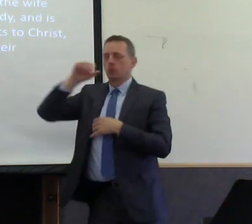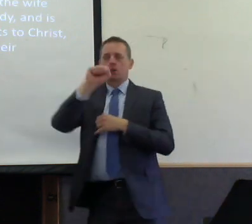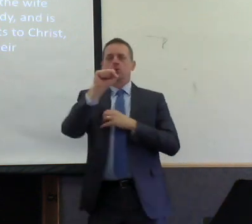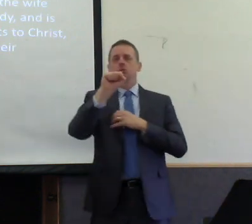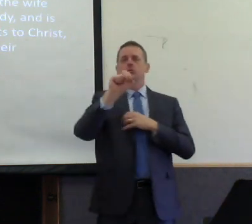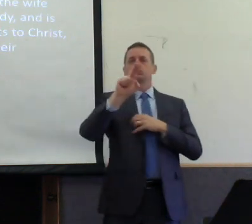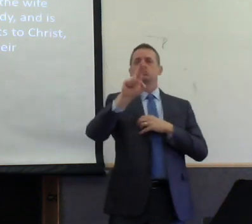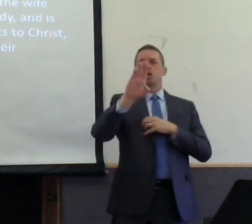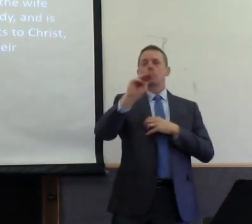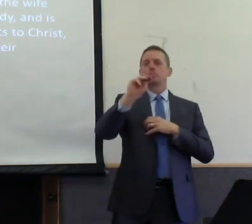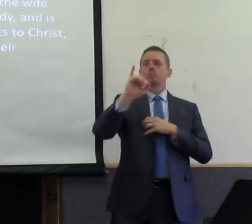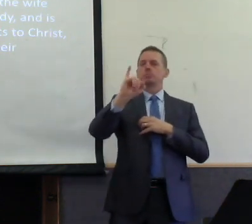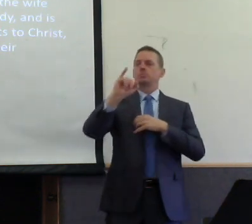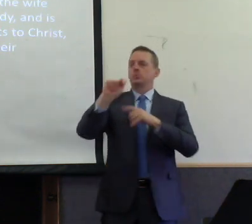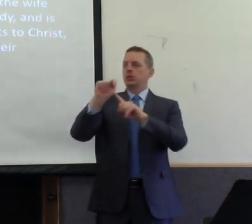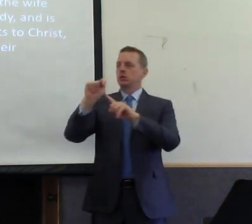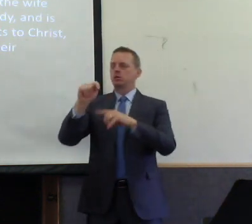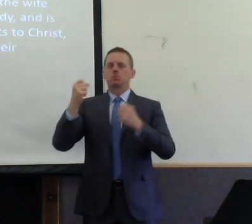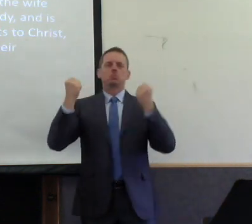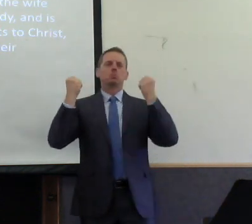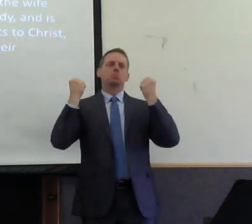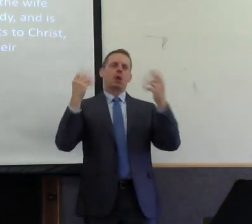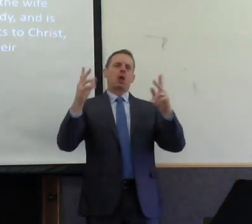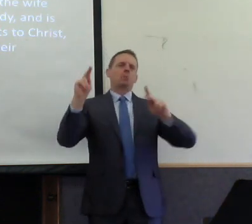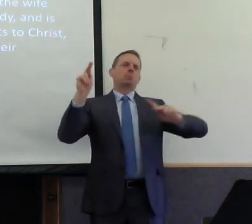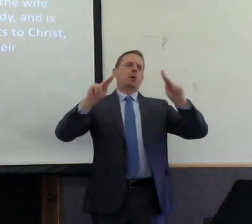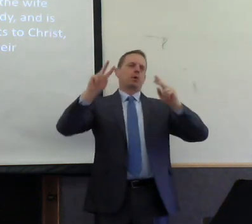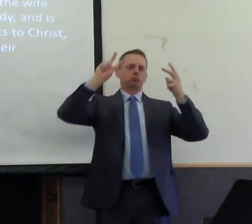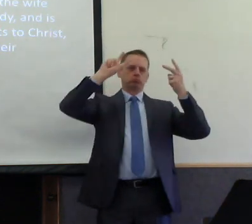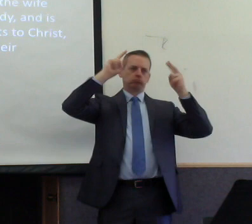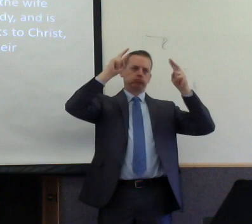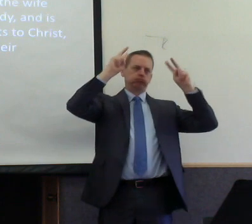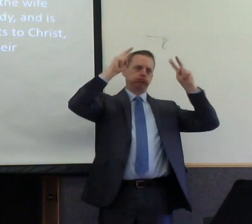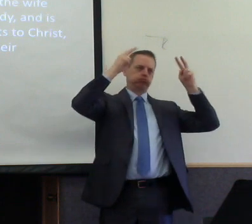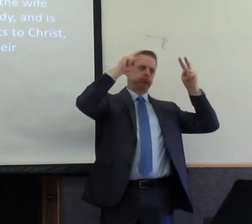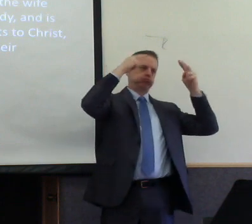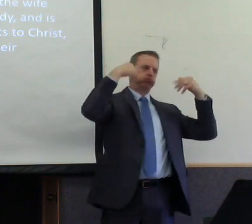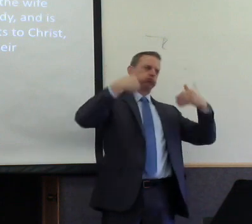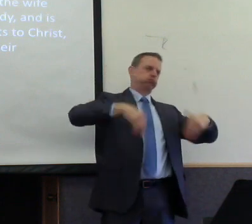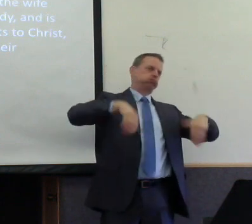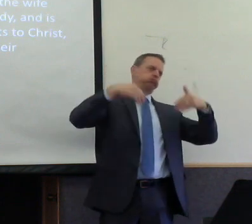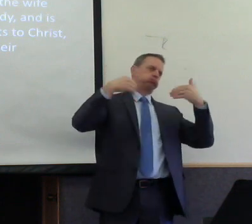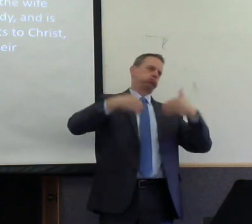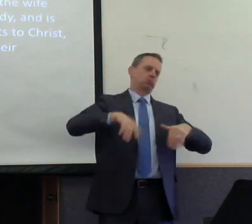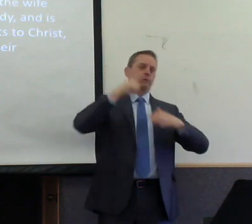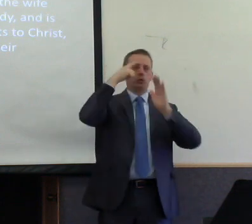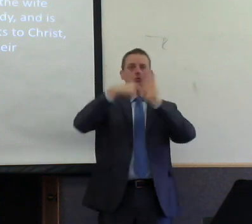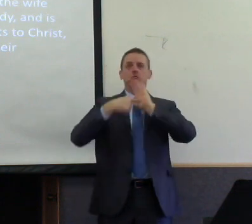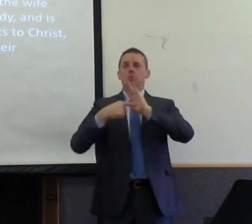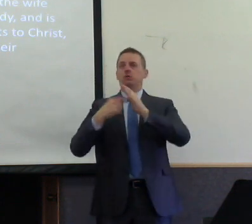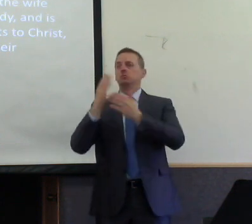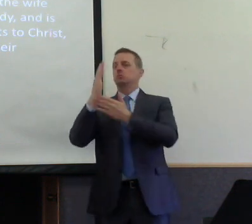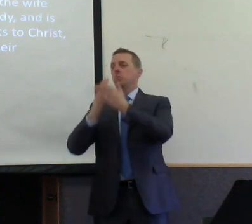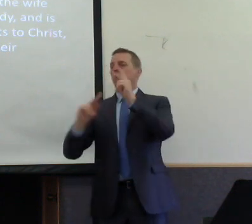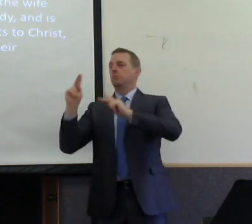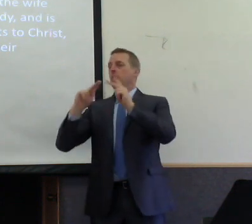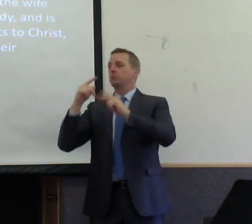Look at the black. The world submit has many people can do something. For example,